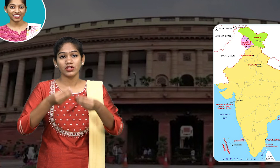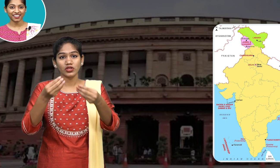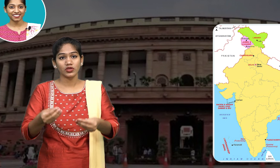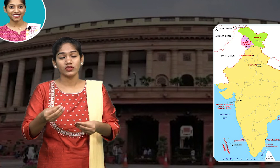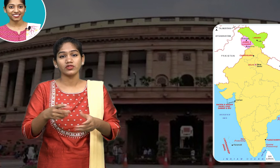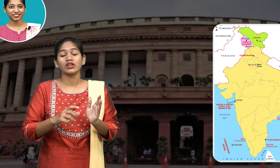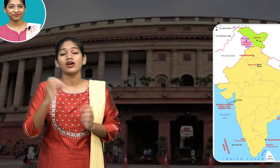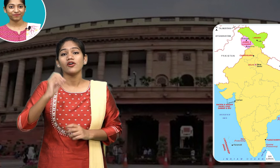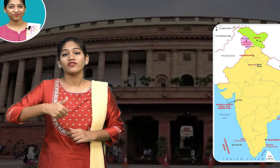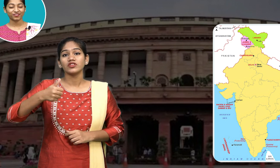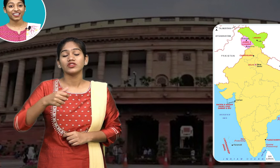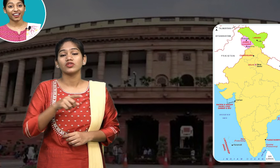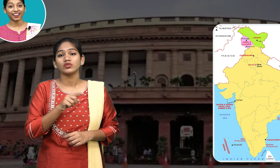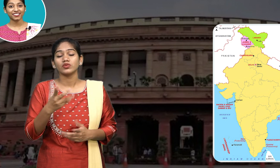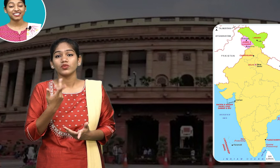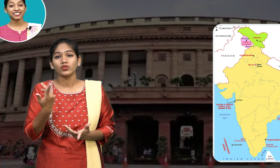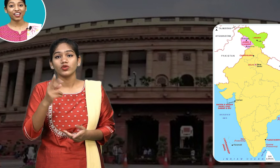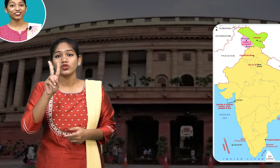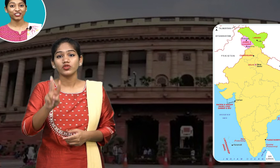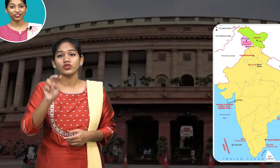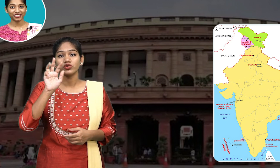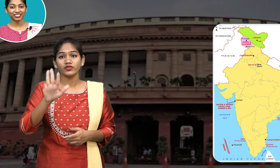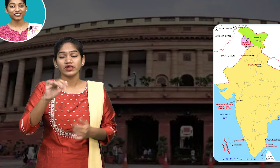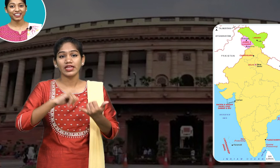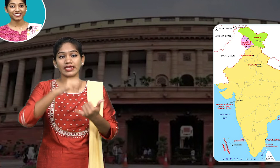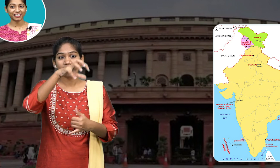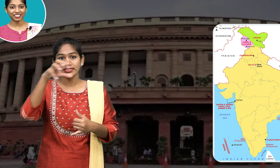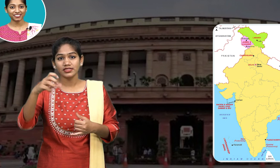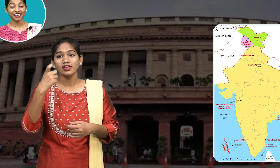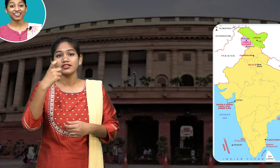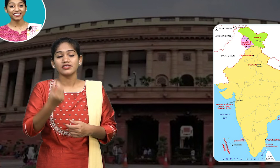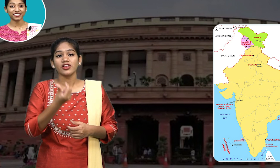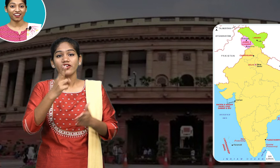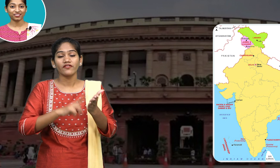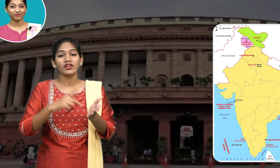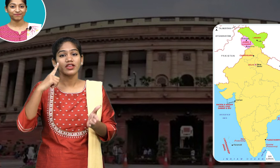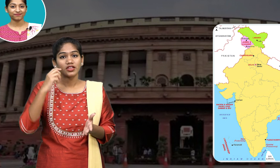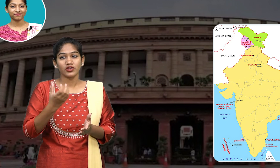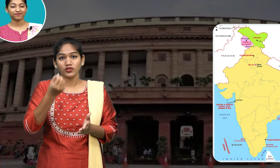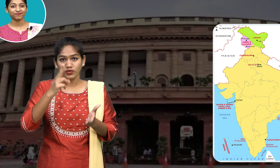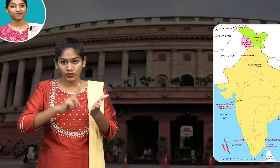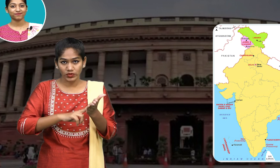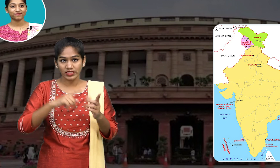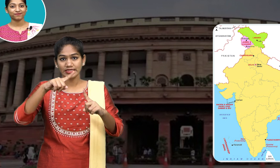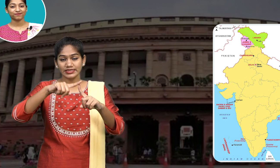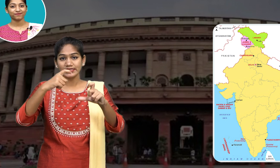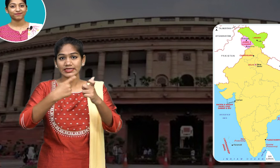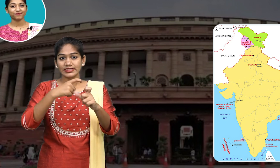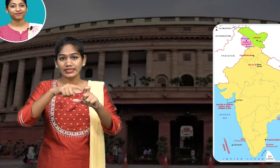29 states and 7 union territories in India.